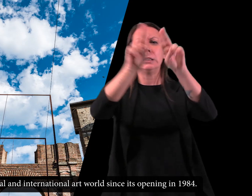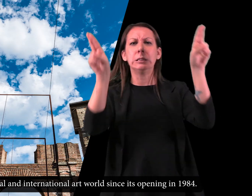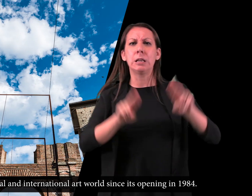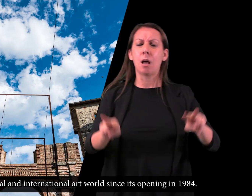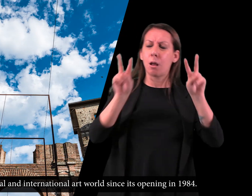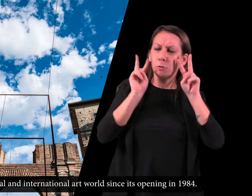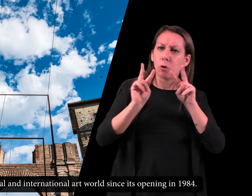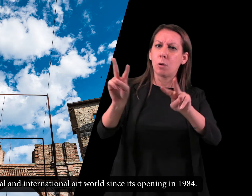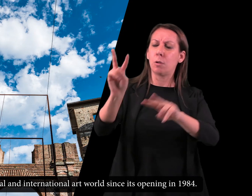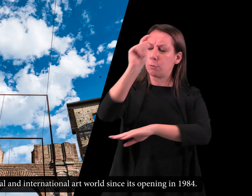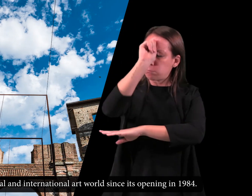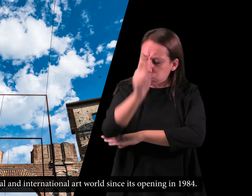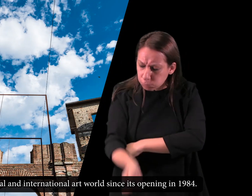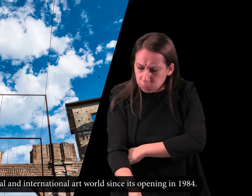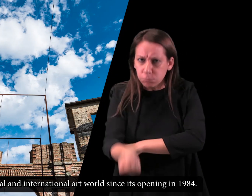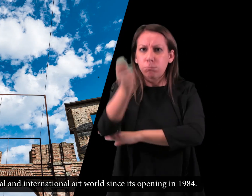1984.